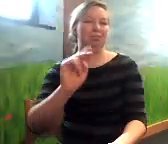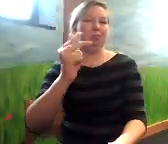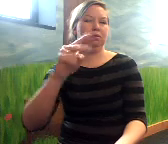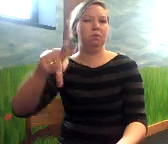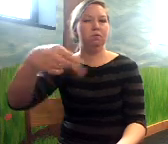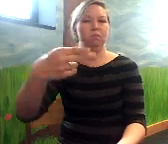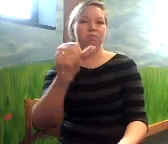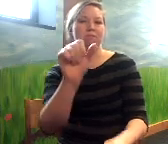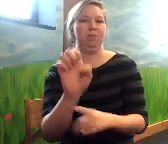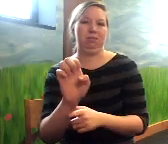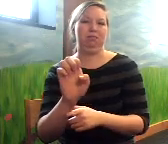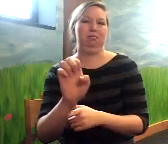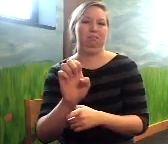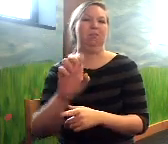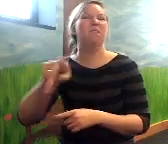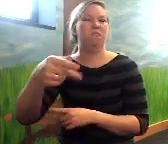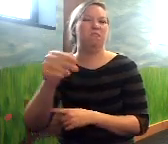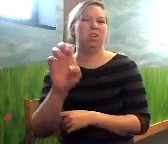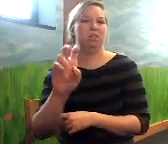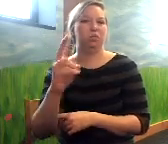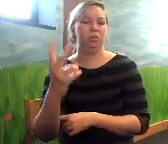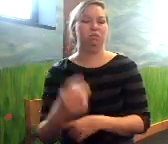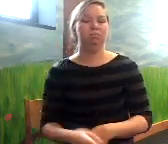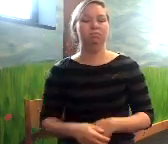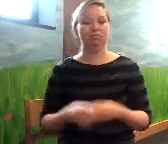he was a Catholic in a predominantly Buddhist nation,